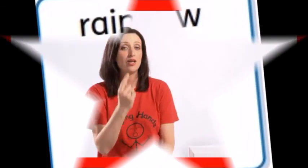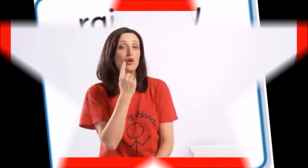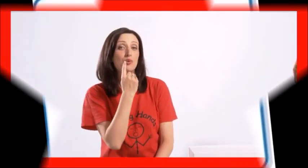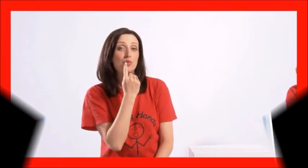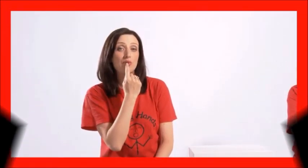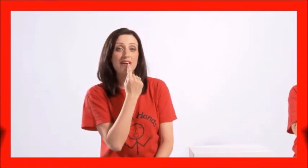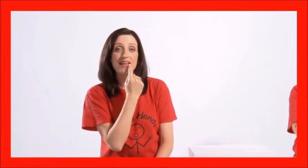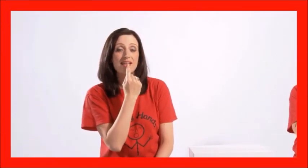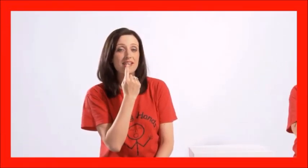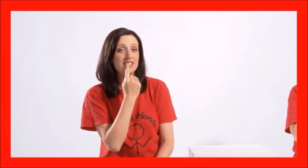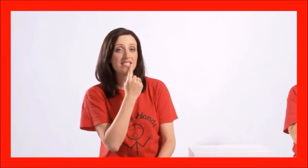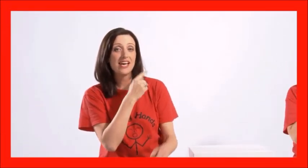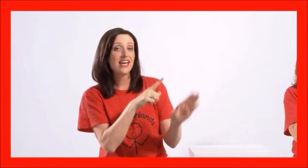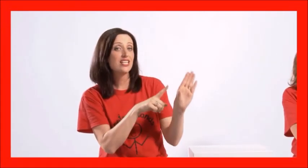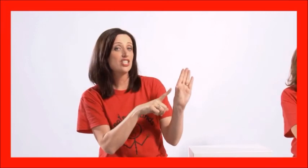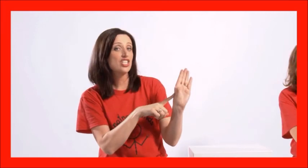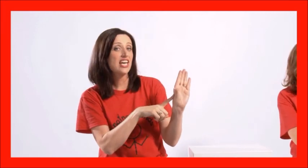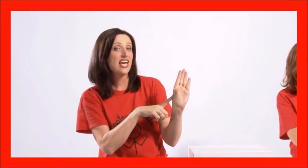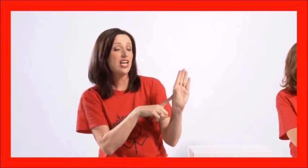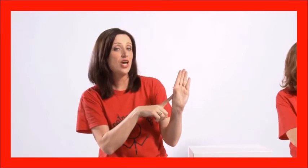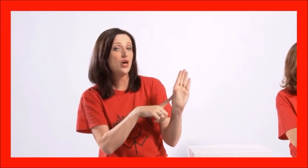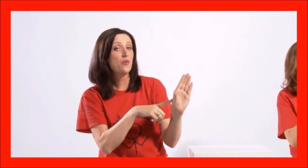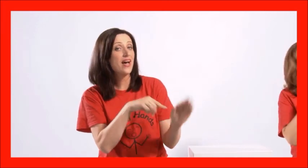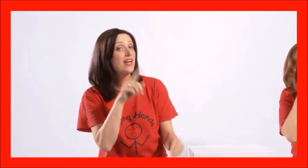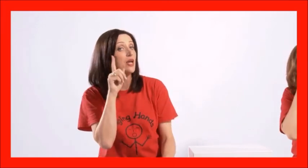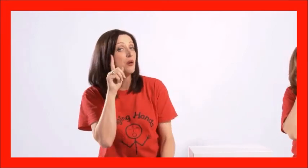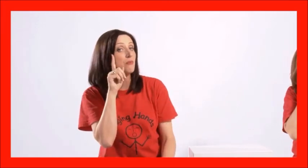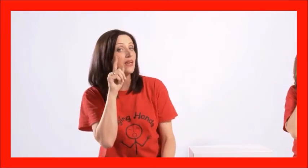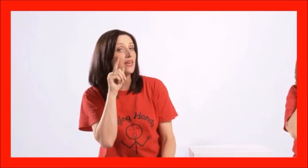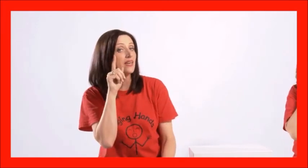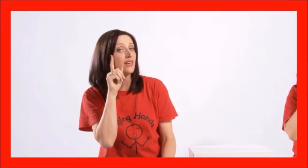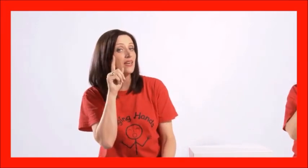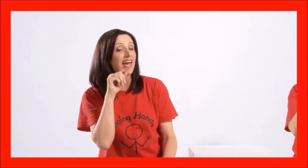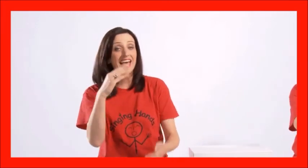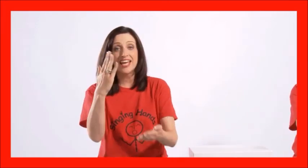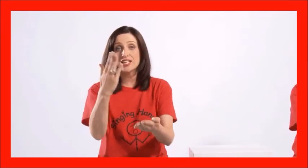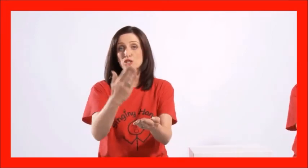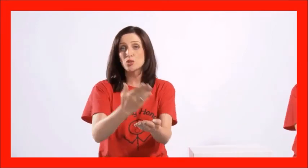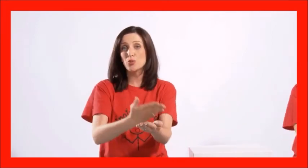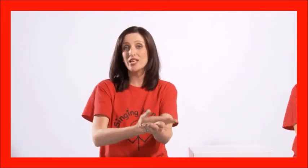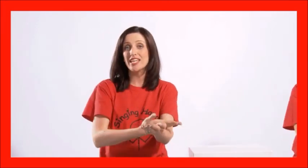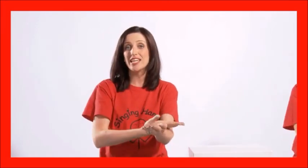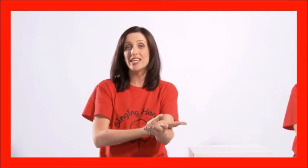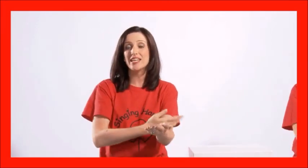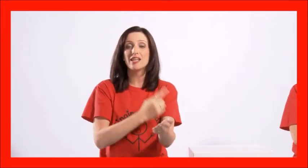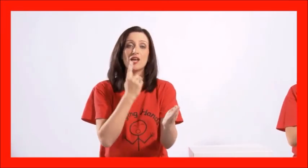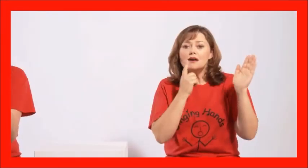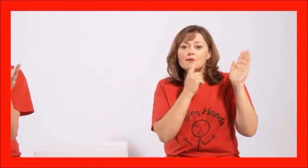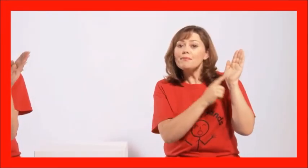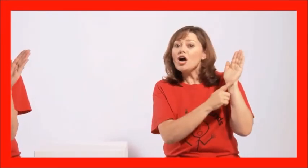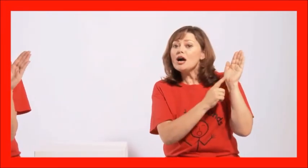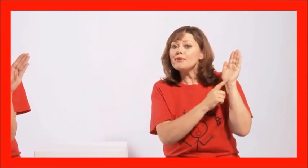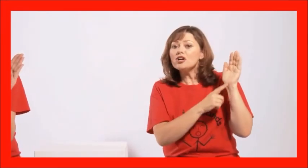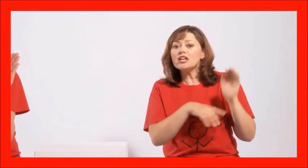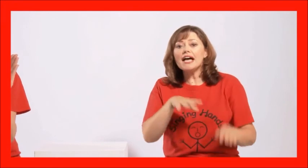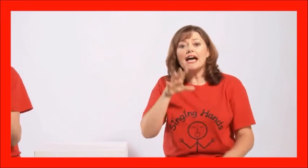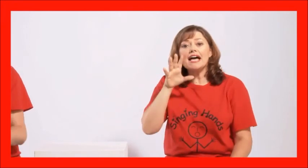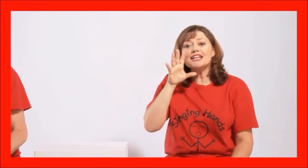Red and yellow and pink and green Purple and